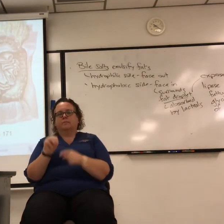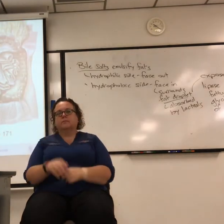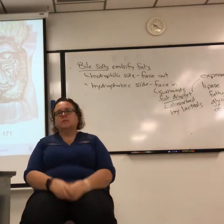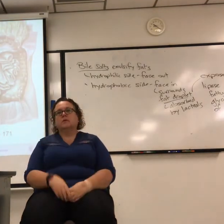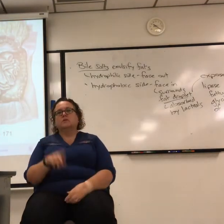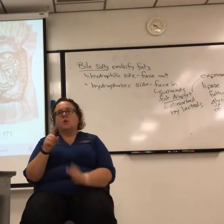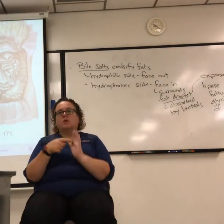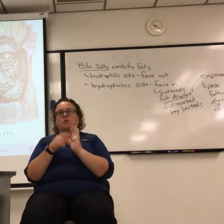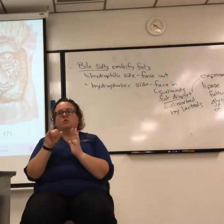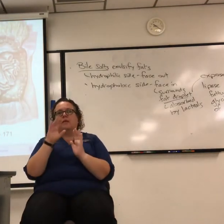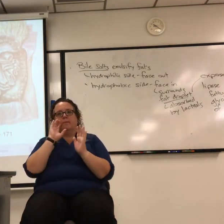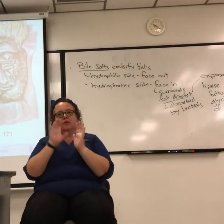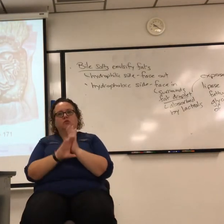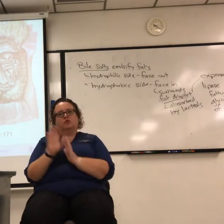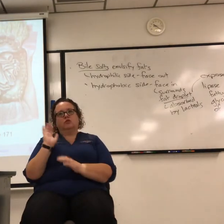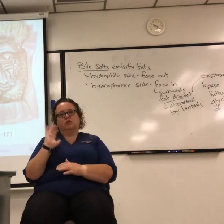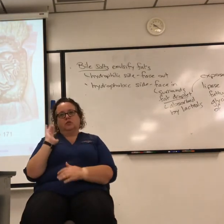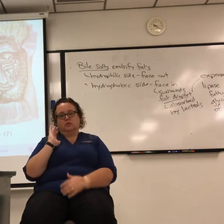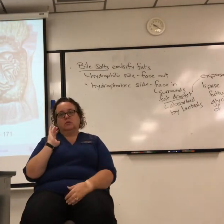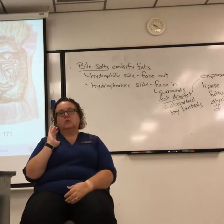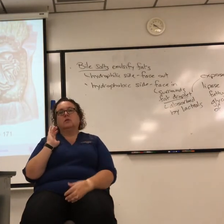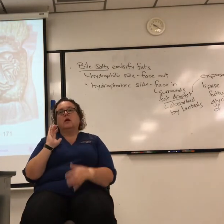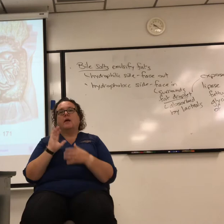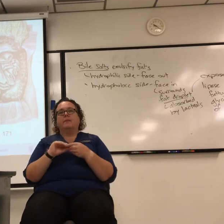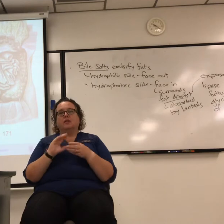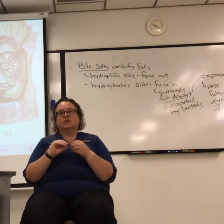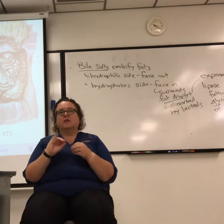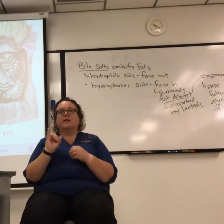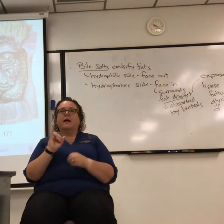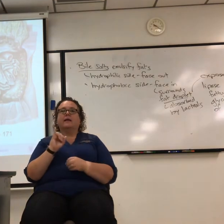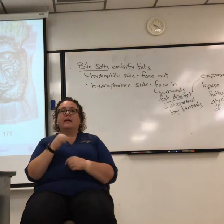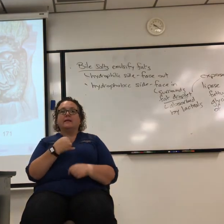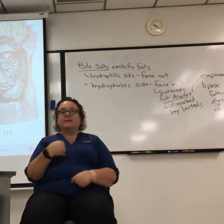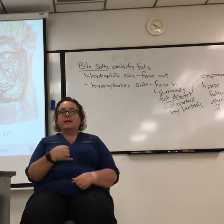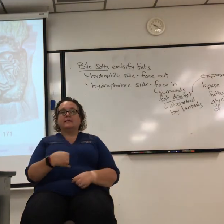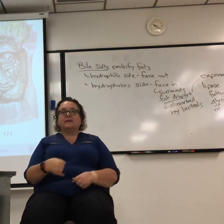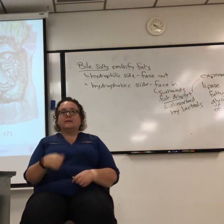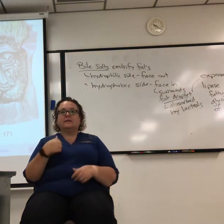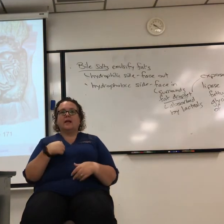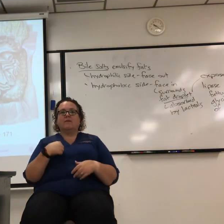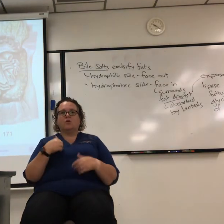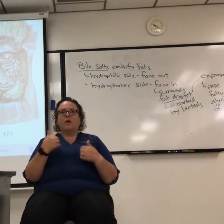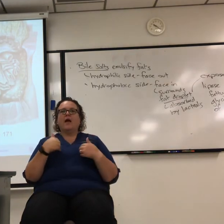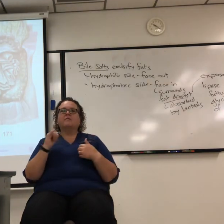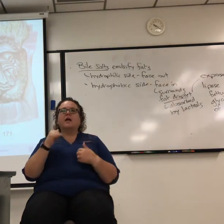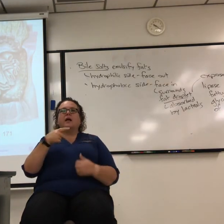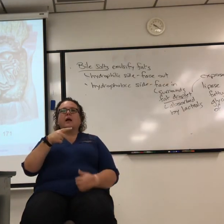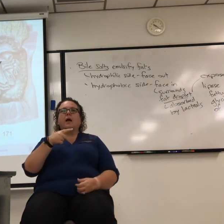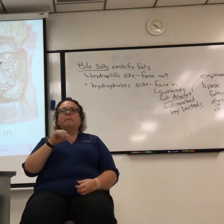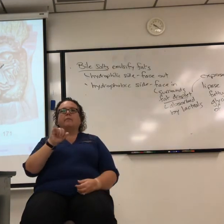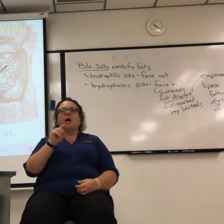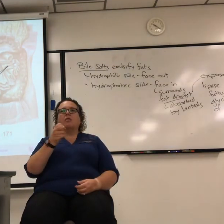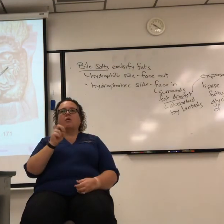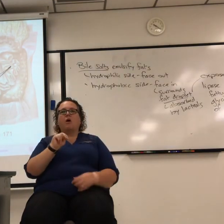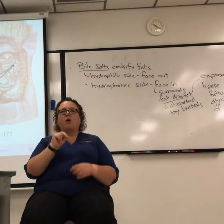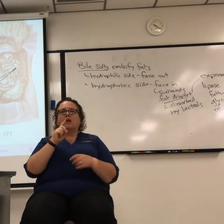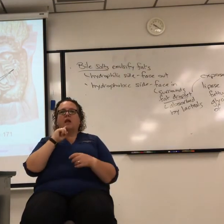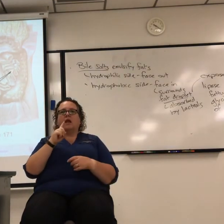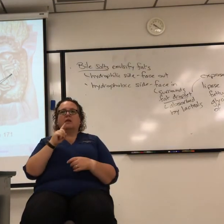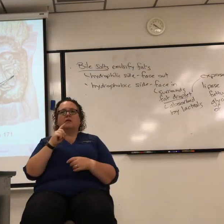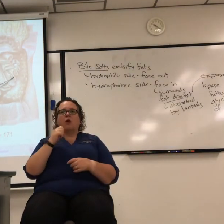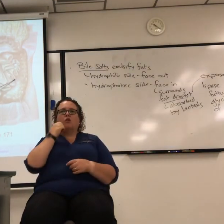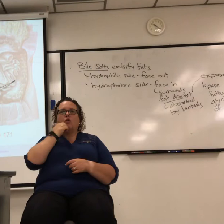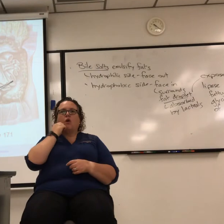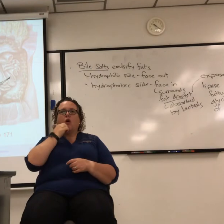So I showed you this picture earlier. I said like the intestines, like you gather a python in a cloth bag and gather it up, that's kind